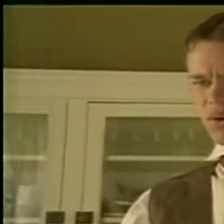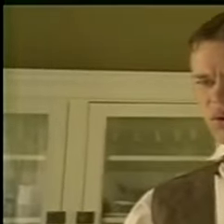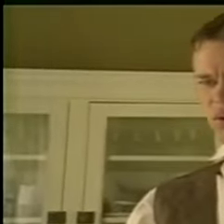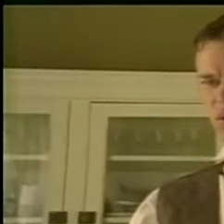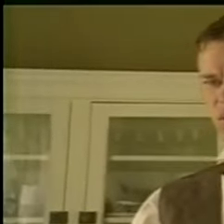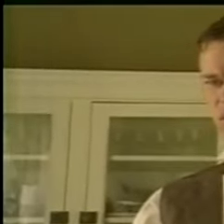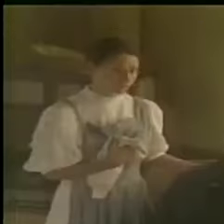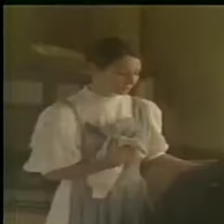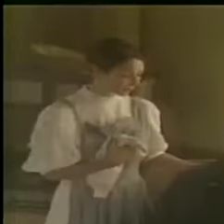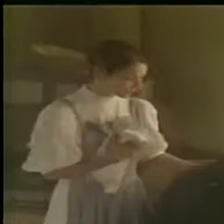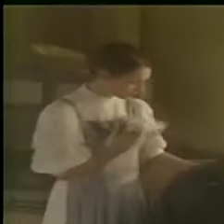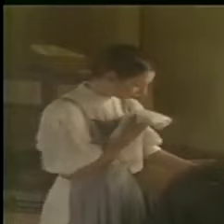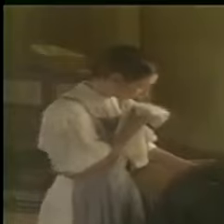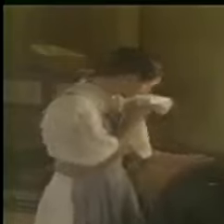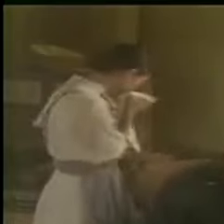Look at him play ball.